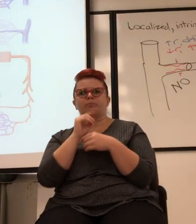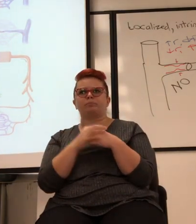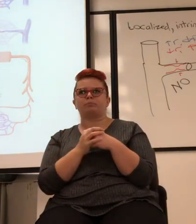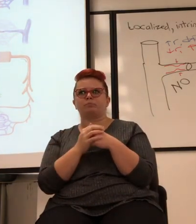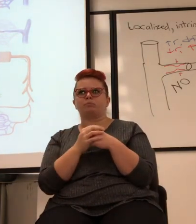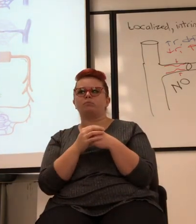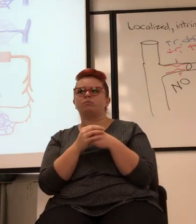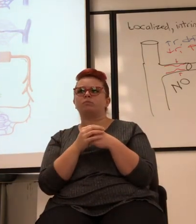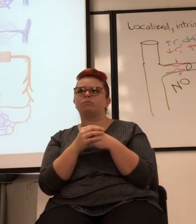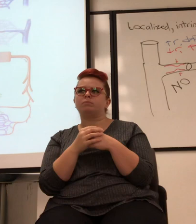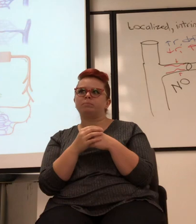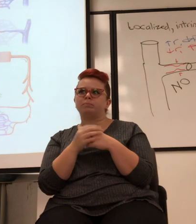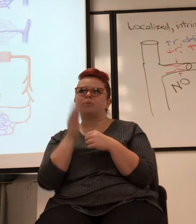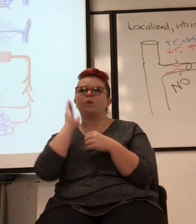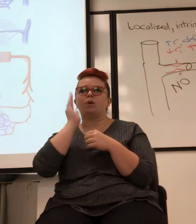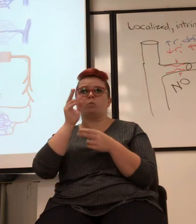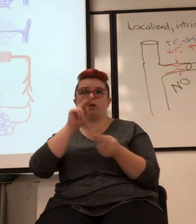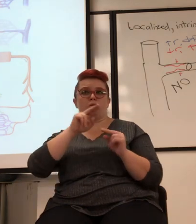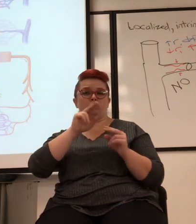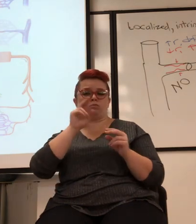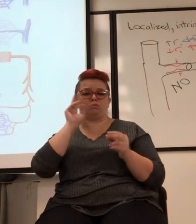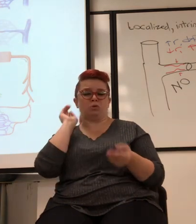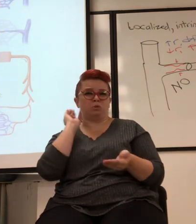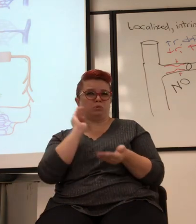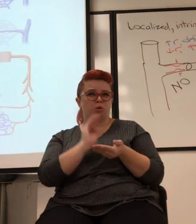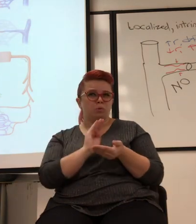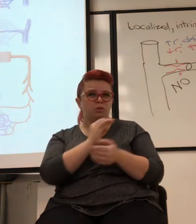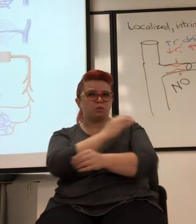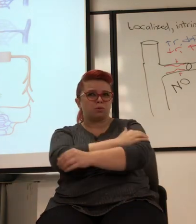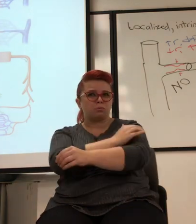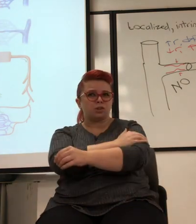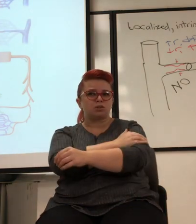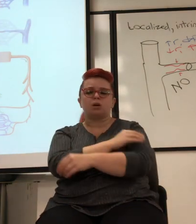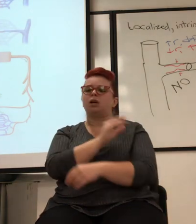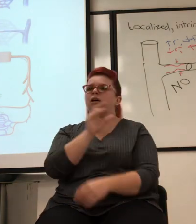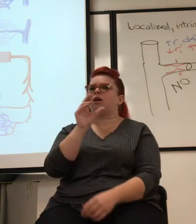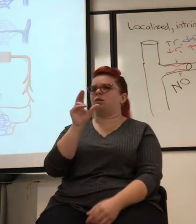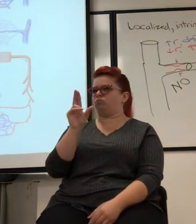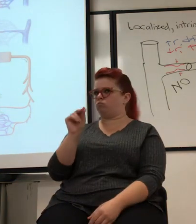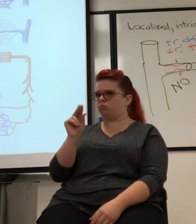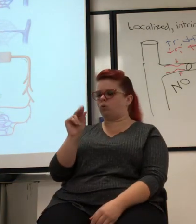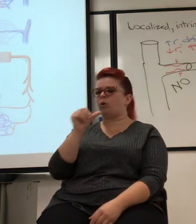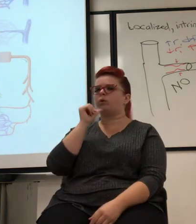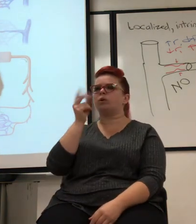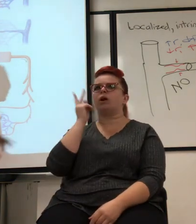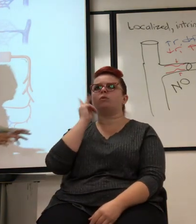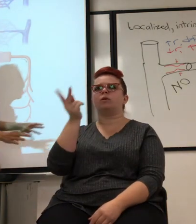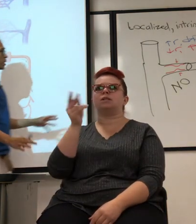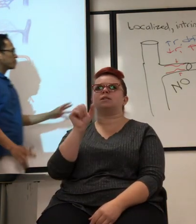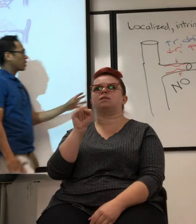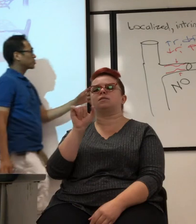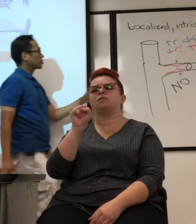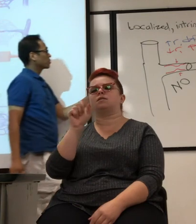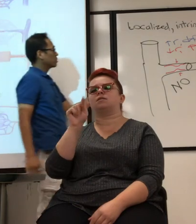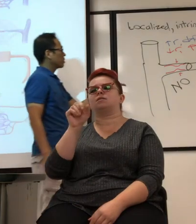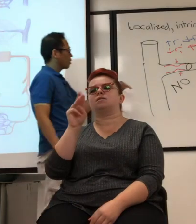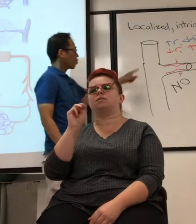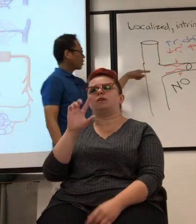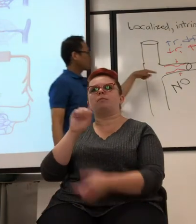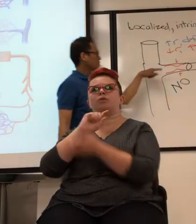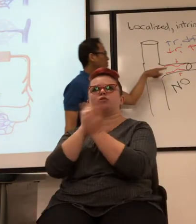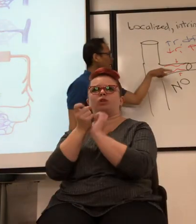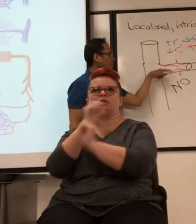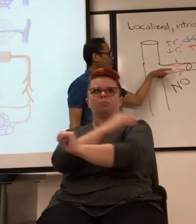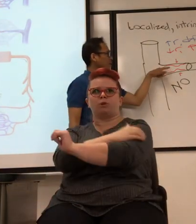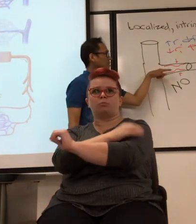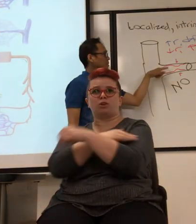that one is going to lower blood pressure, right? No. You're not going to observe a systemic change in blood pressure